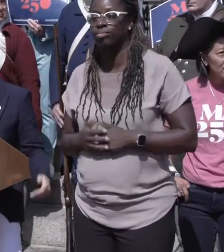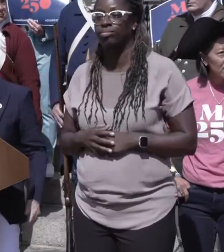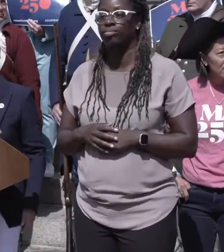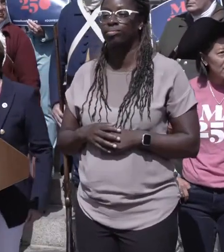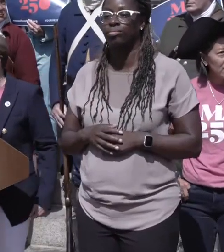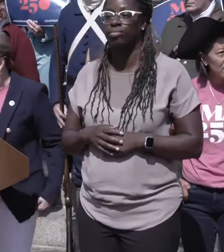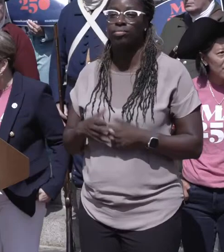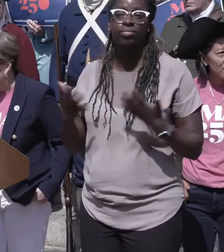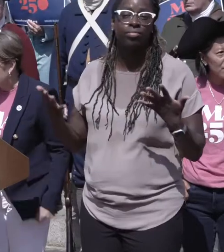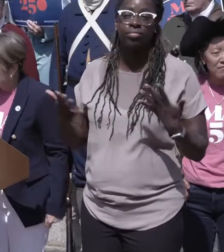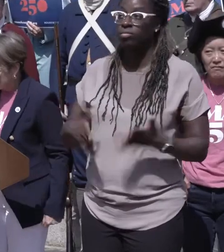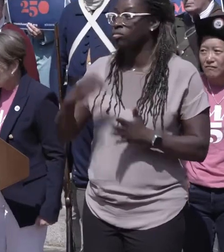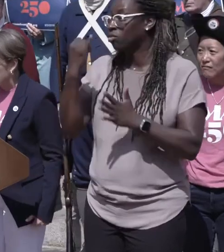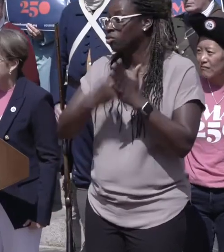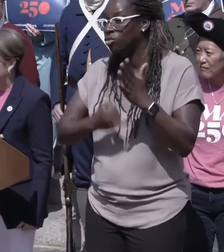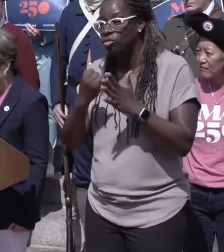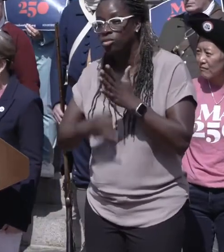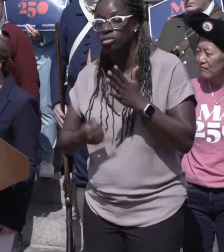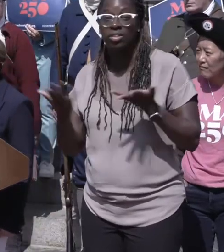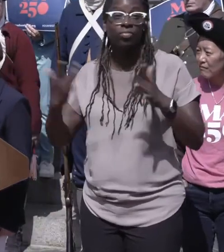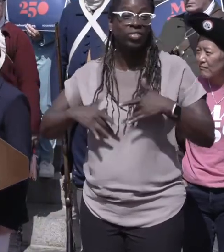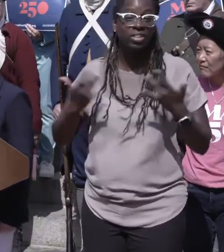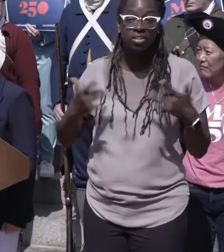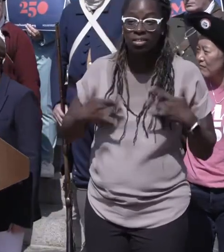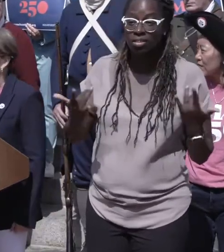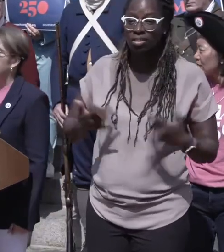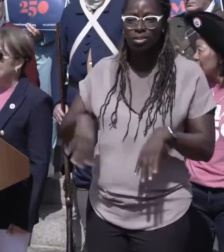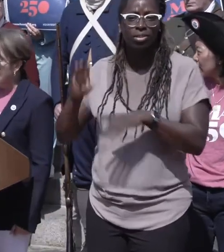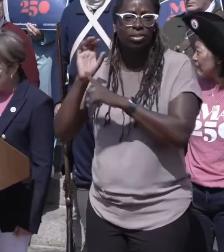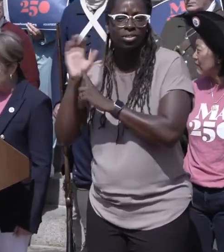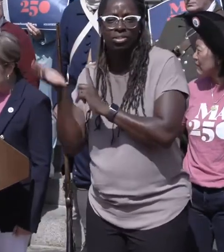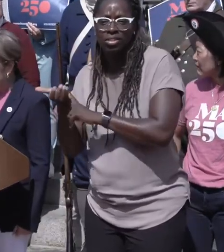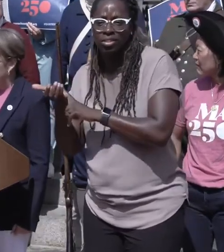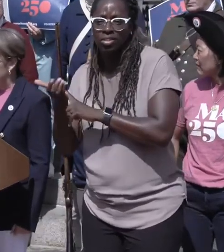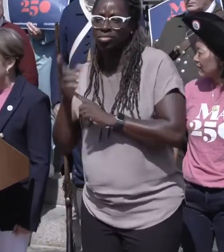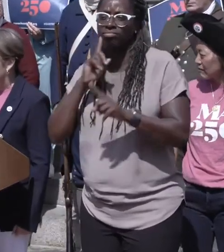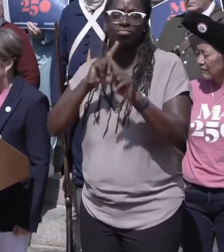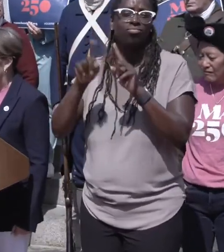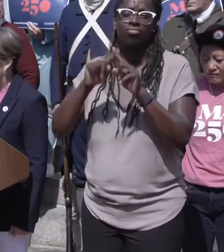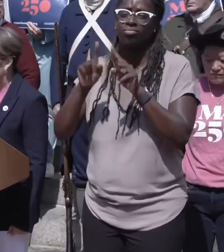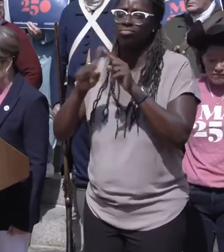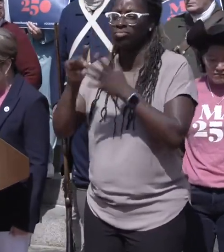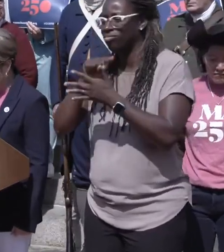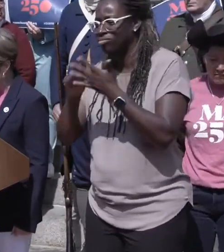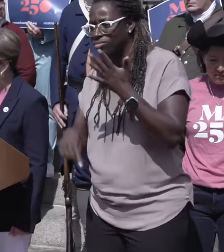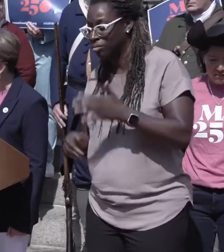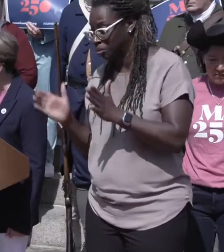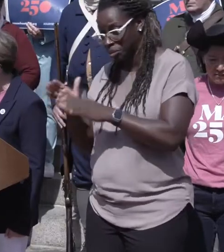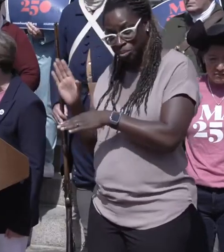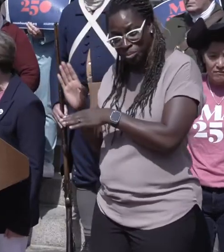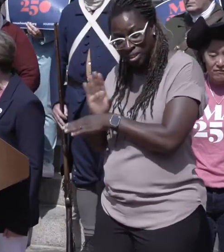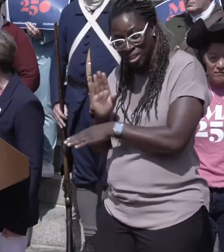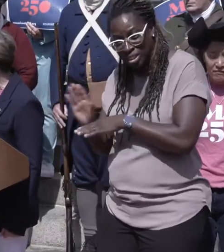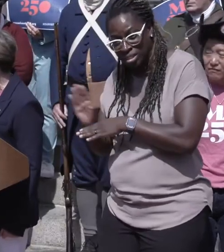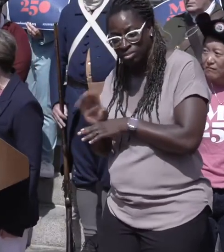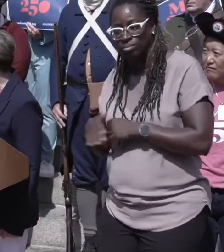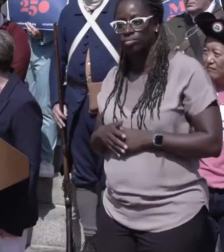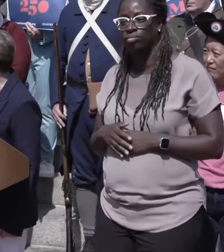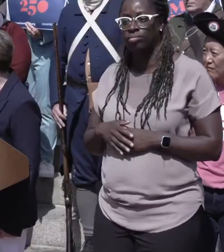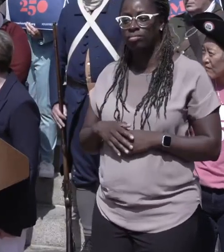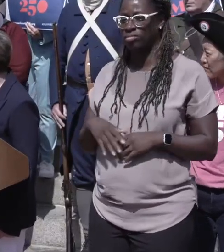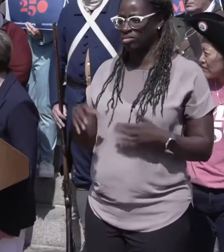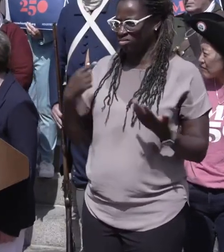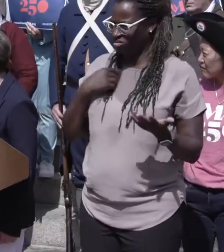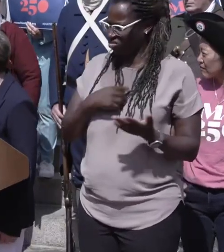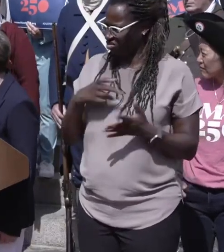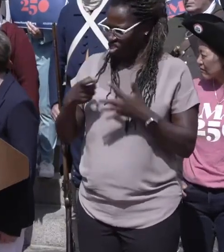significant. And part of the launch today is to make sure we get ahead of this because we are the first, we are the birthplace. What, the